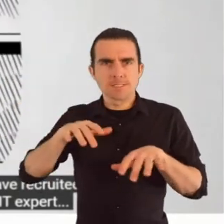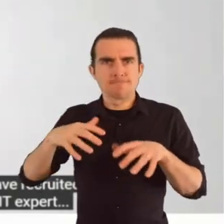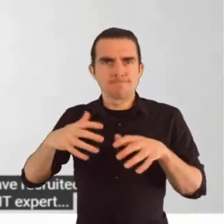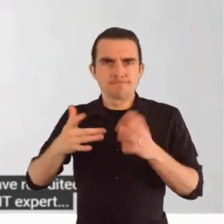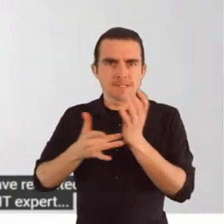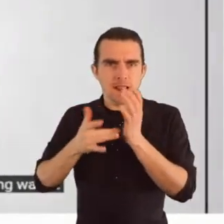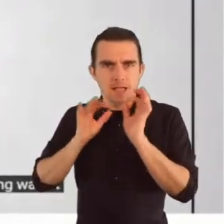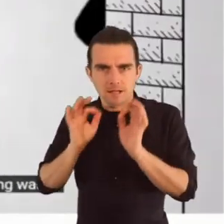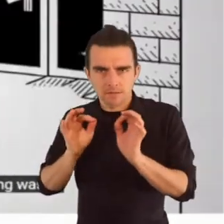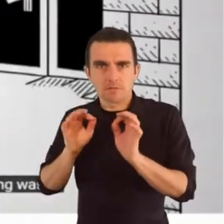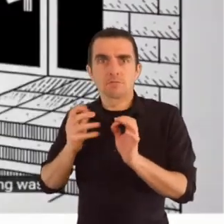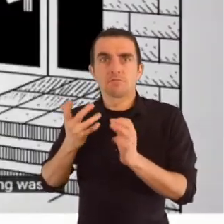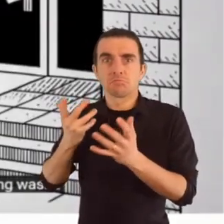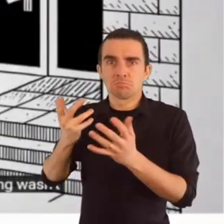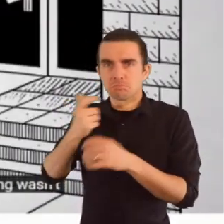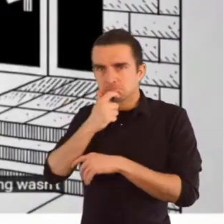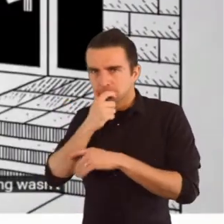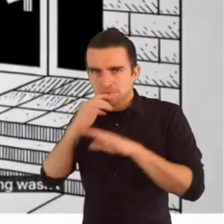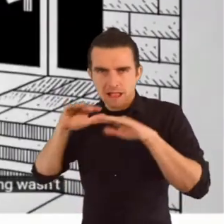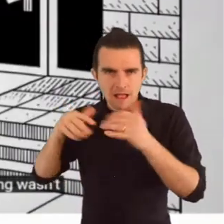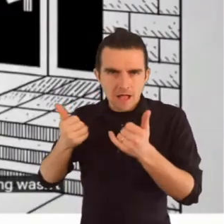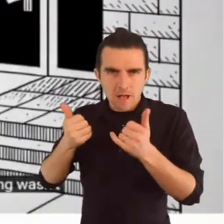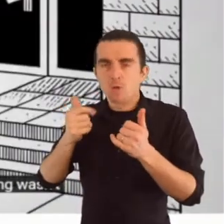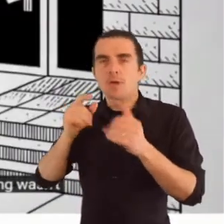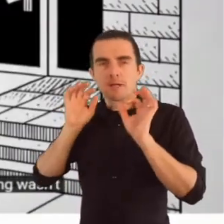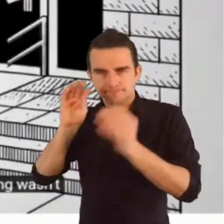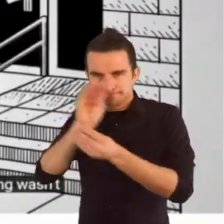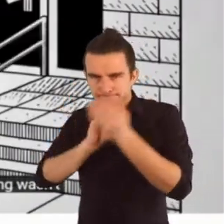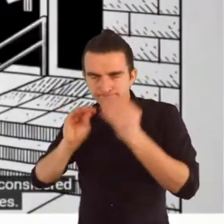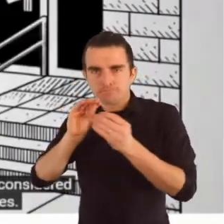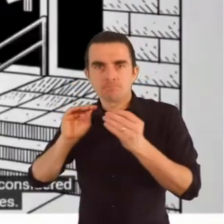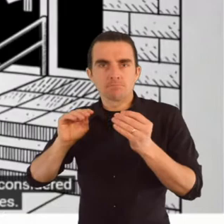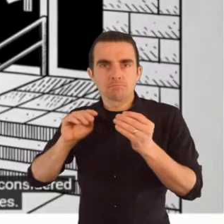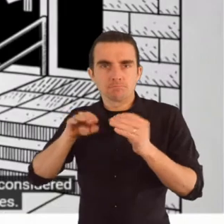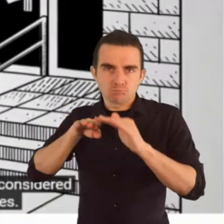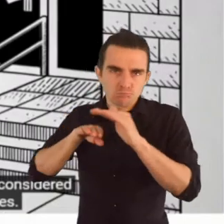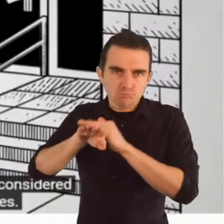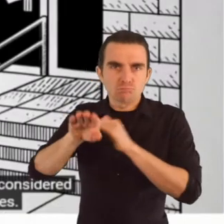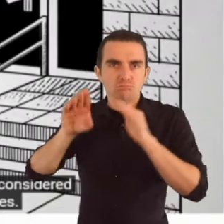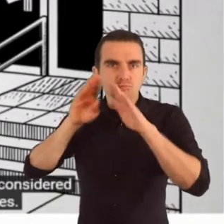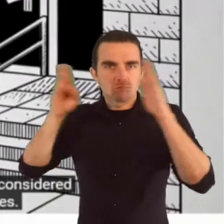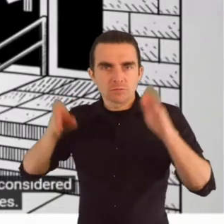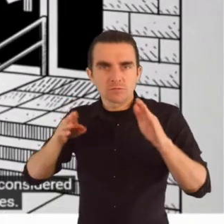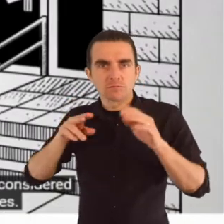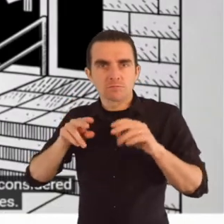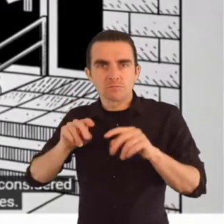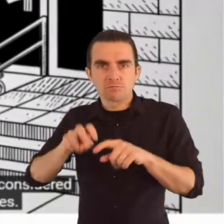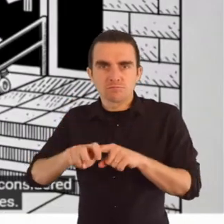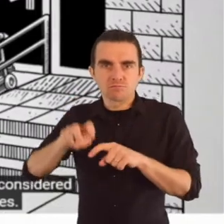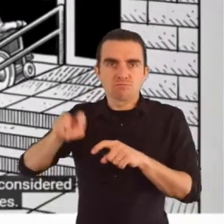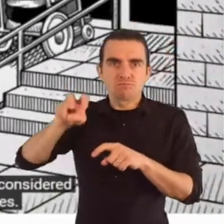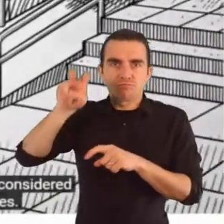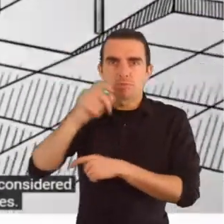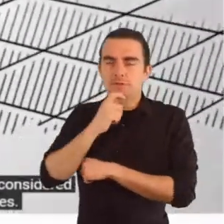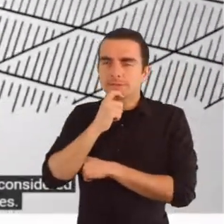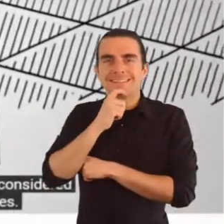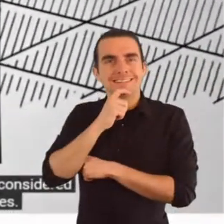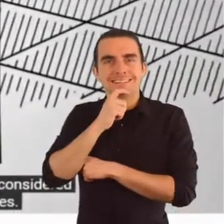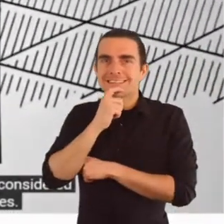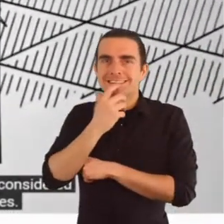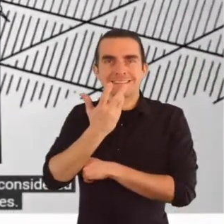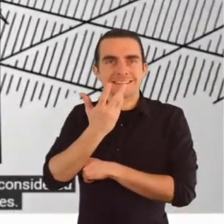expert. Accessing his company's building wasn't an issue, as his employers had carefully considered floor levels